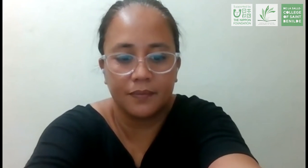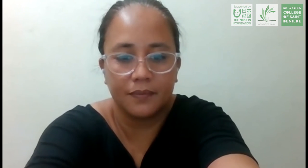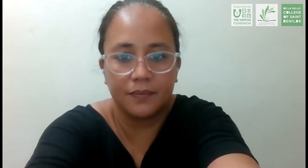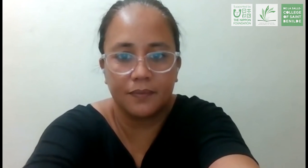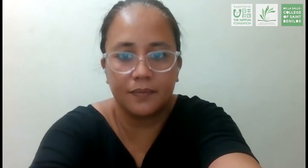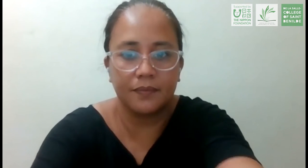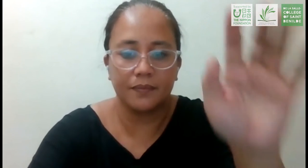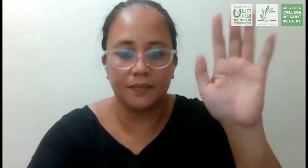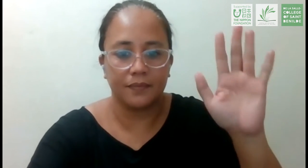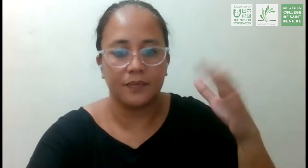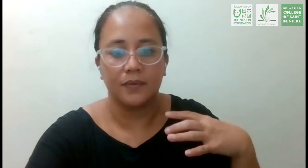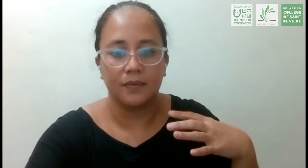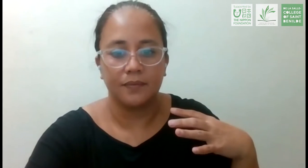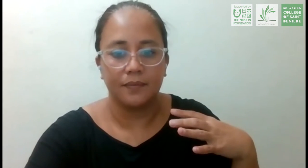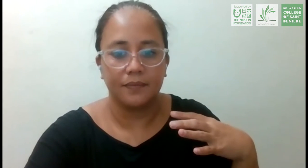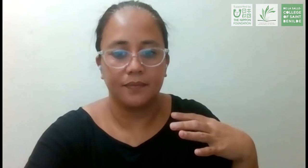How to explain it?